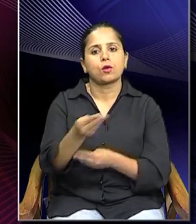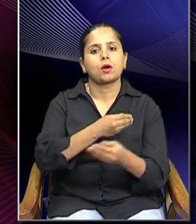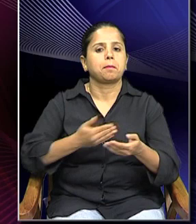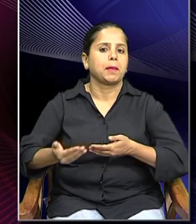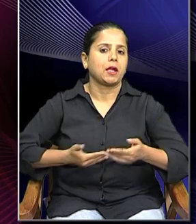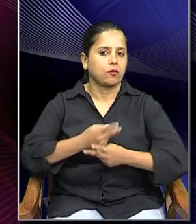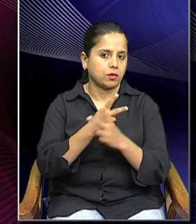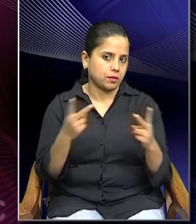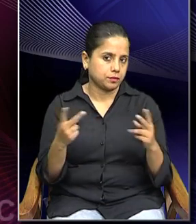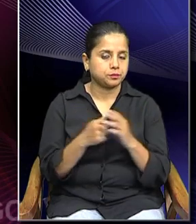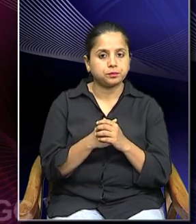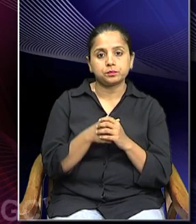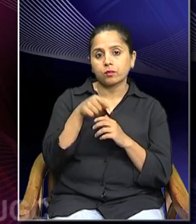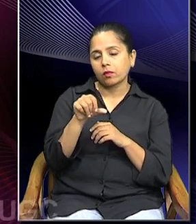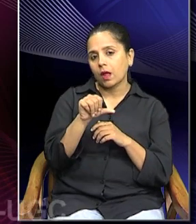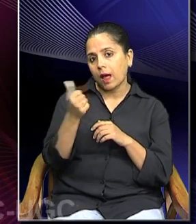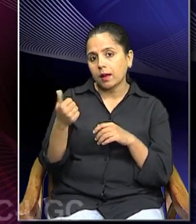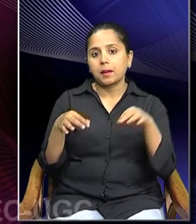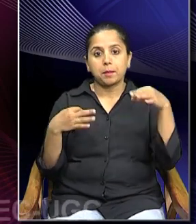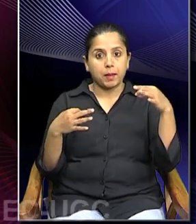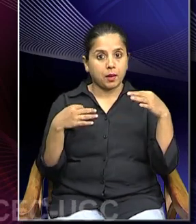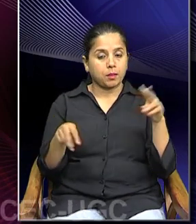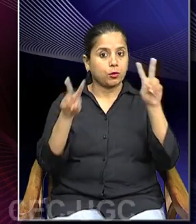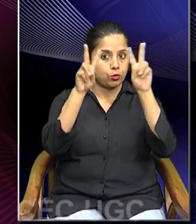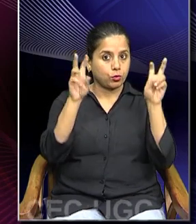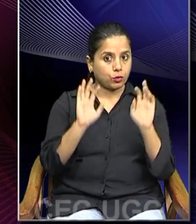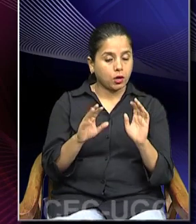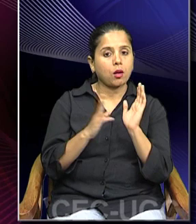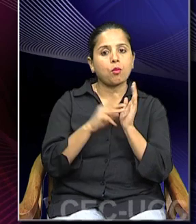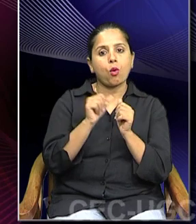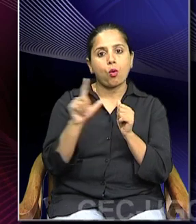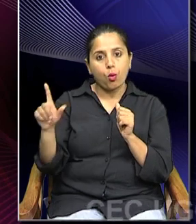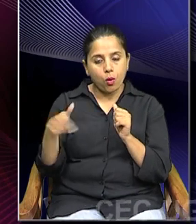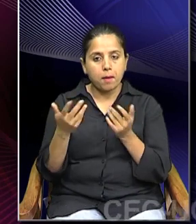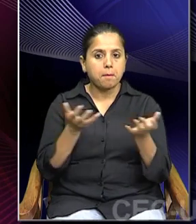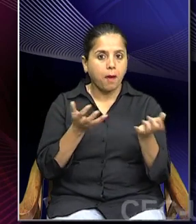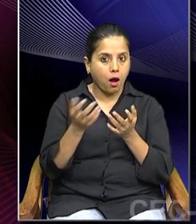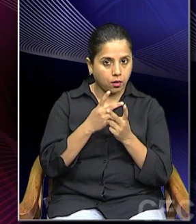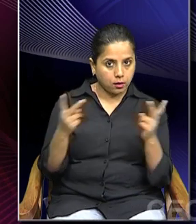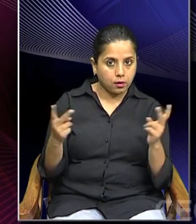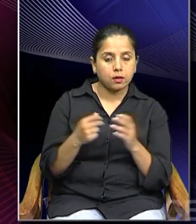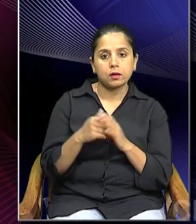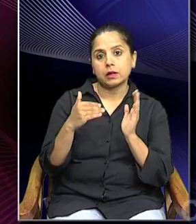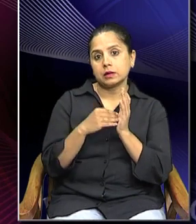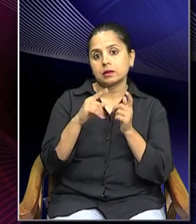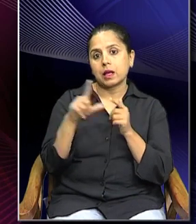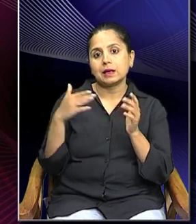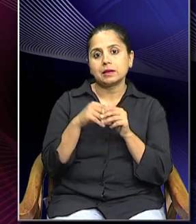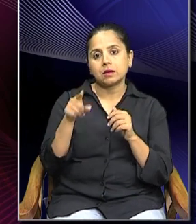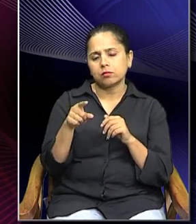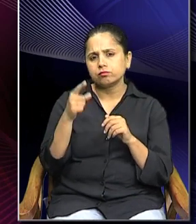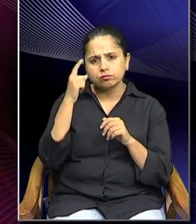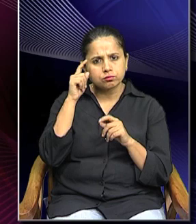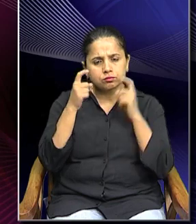behavior. In another paper titled Morals and Market, Zelizer stressed